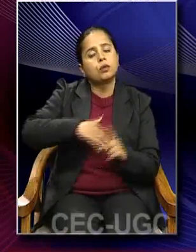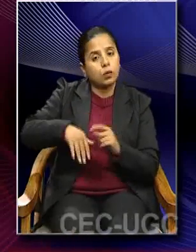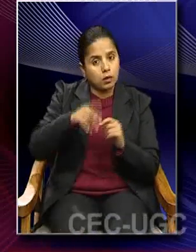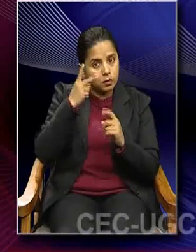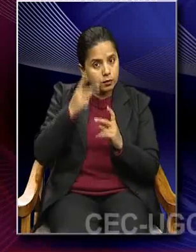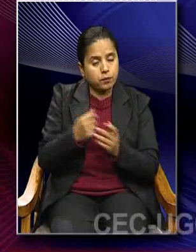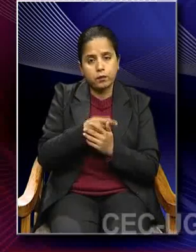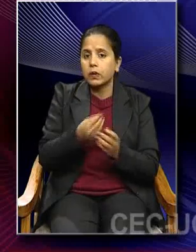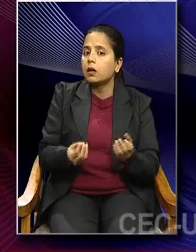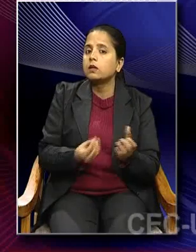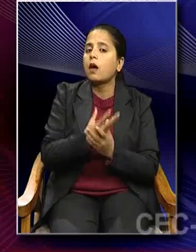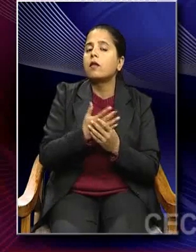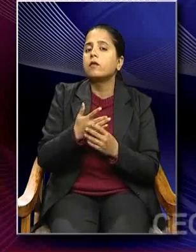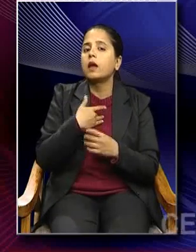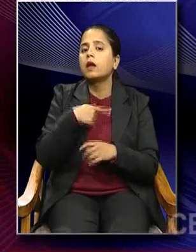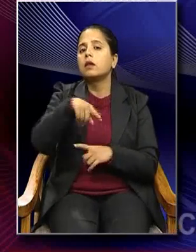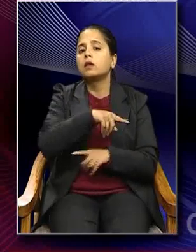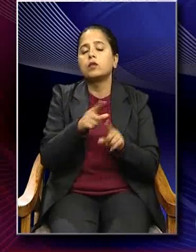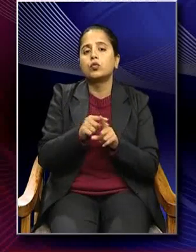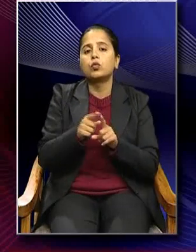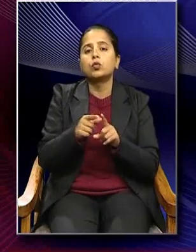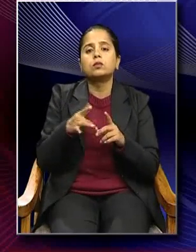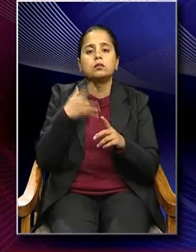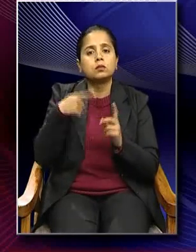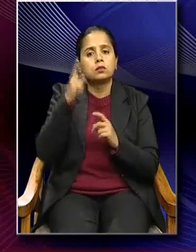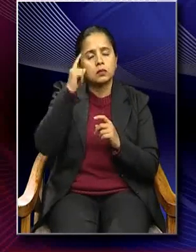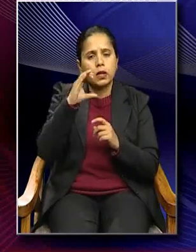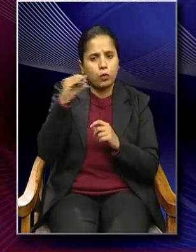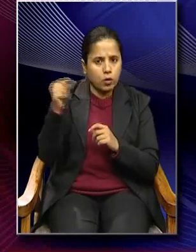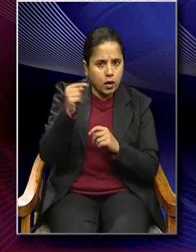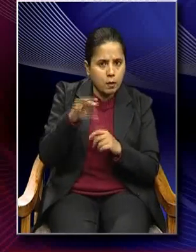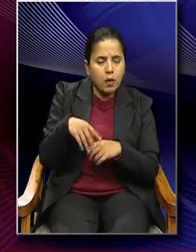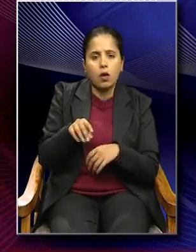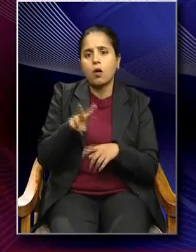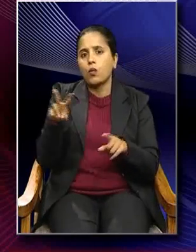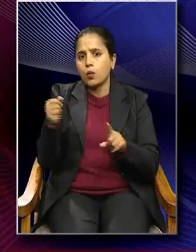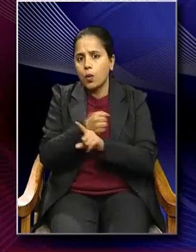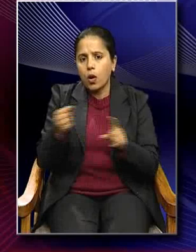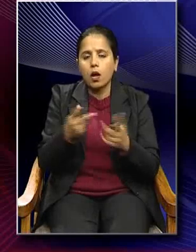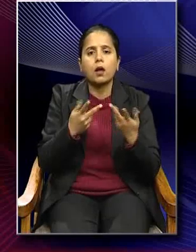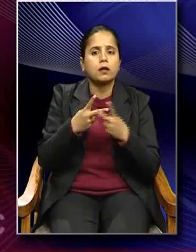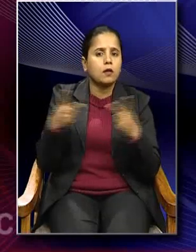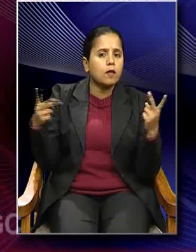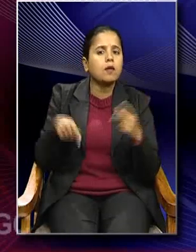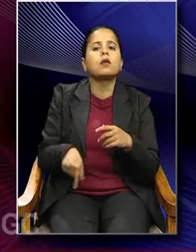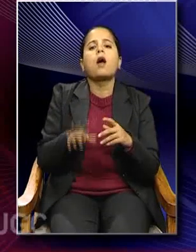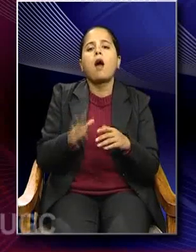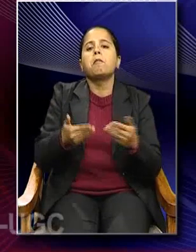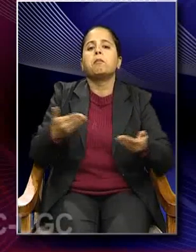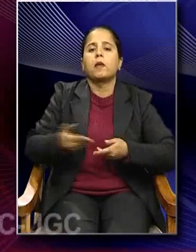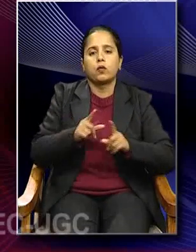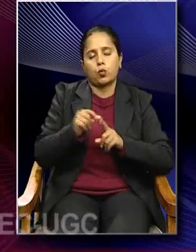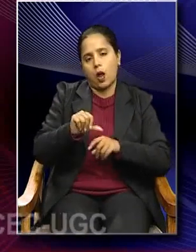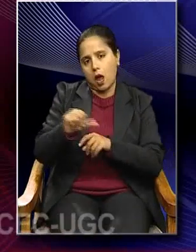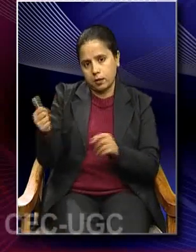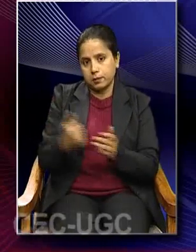and starts kind of taking criminal or violent behavior towards other. Now, once